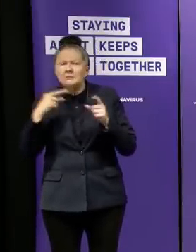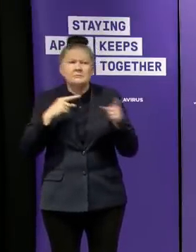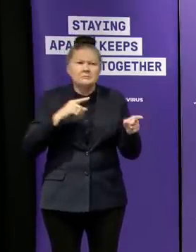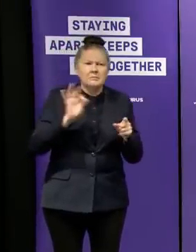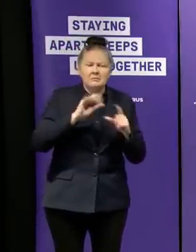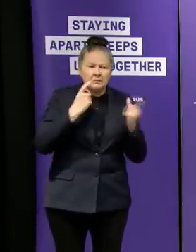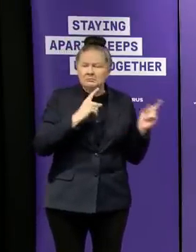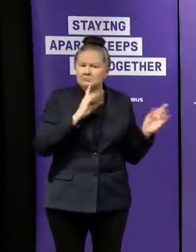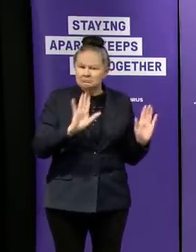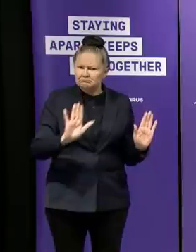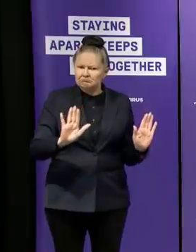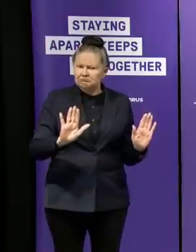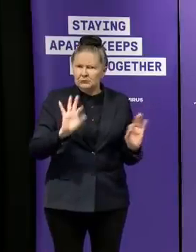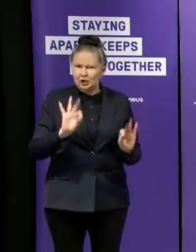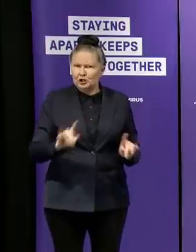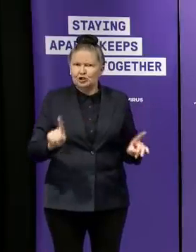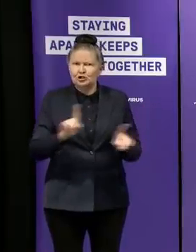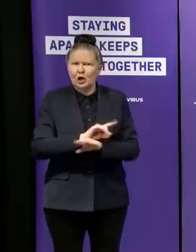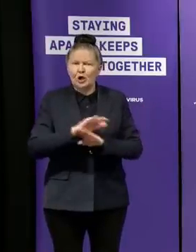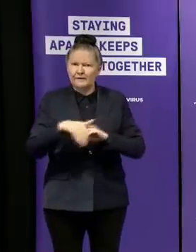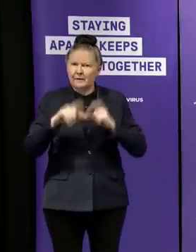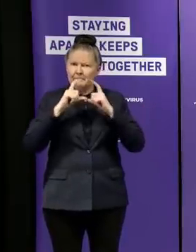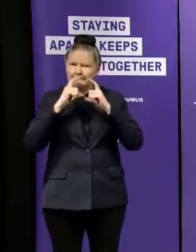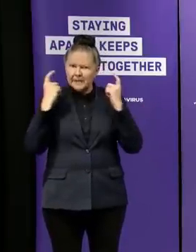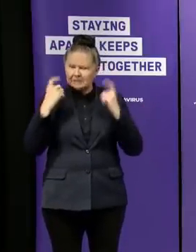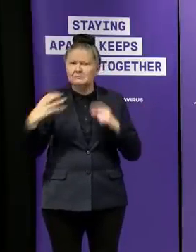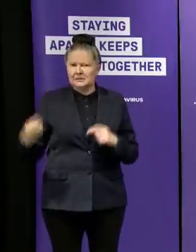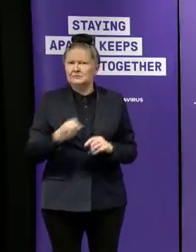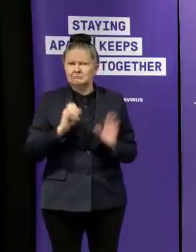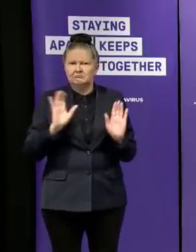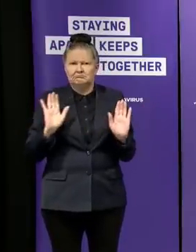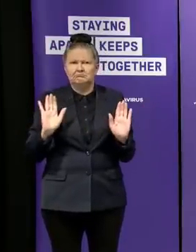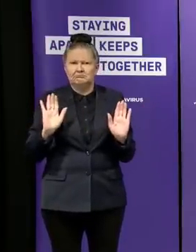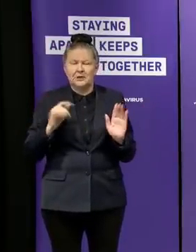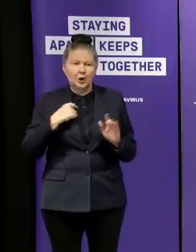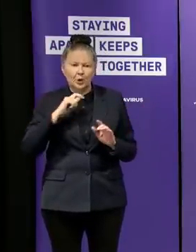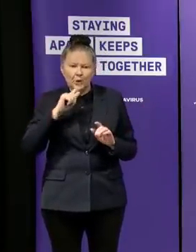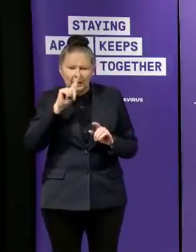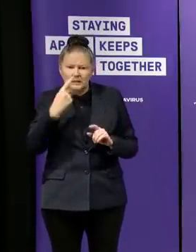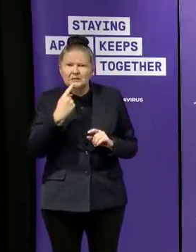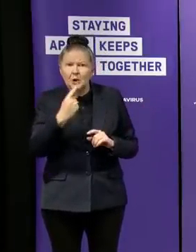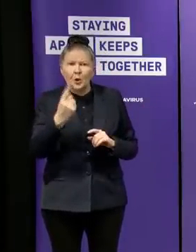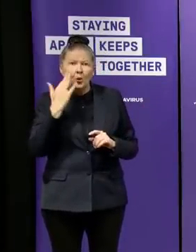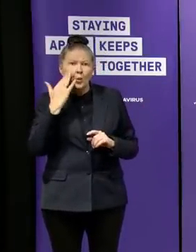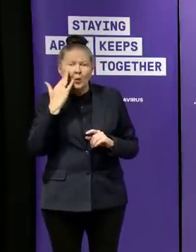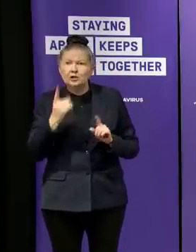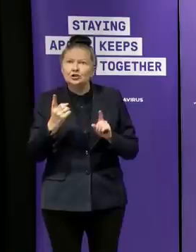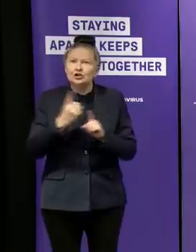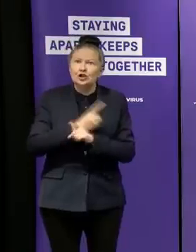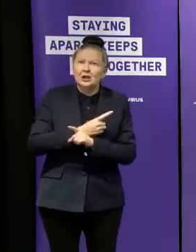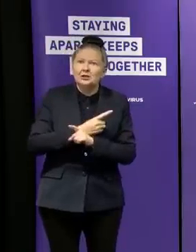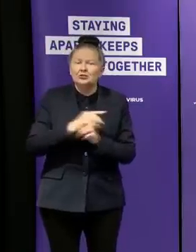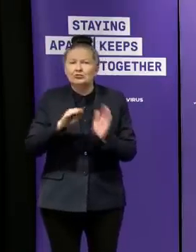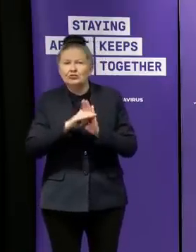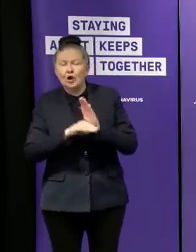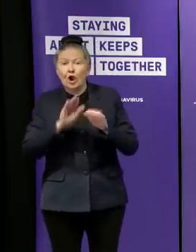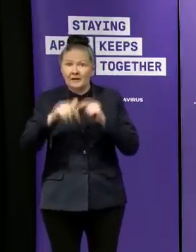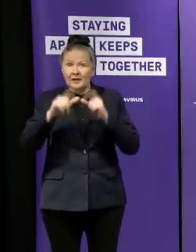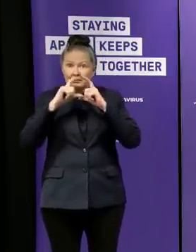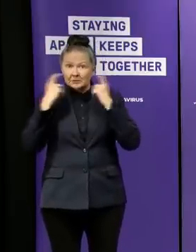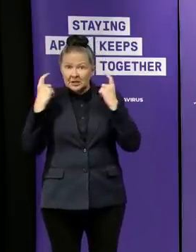no change to mask policy today, and I'm not going to give you a date on when we may change the mask policy. If you look at